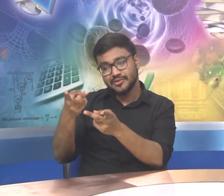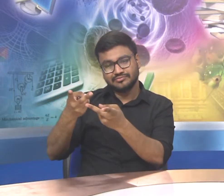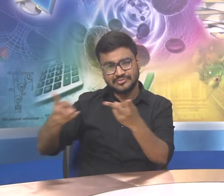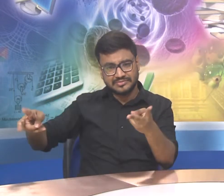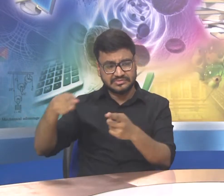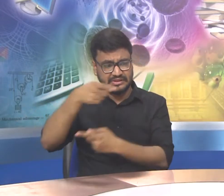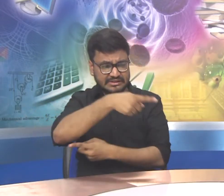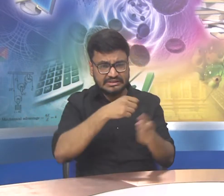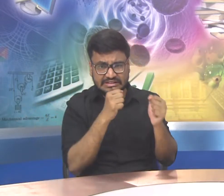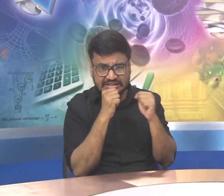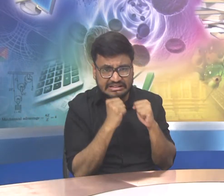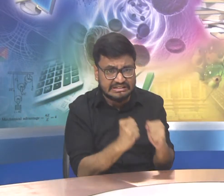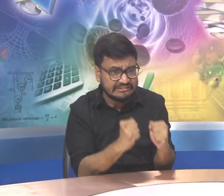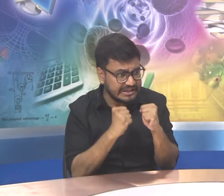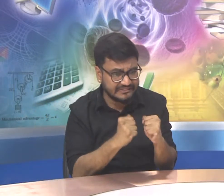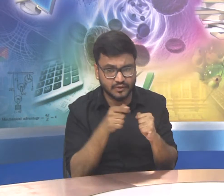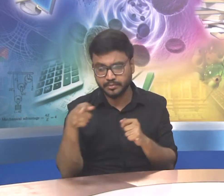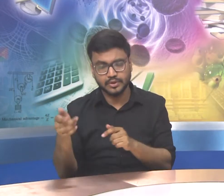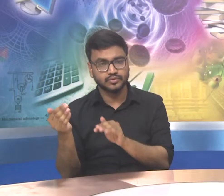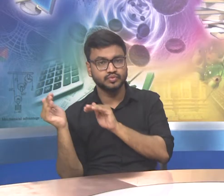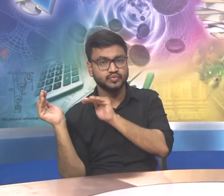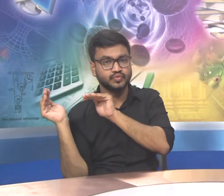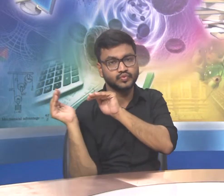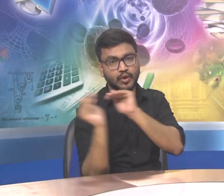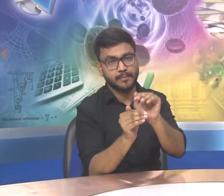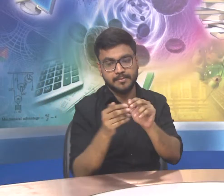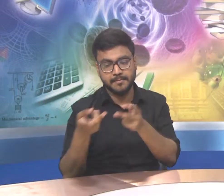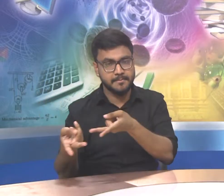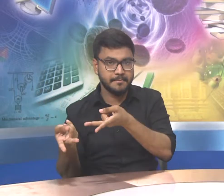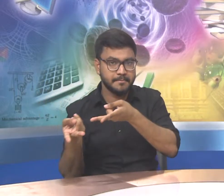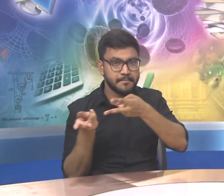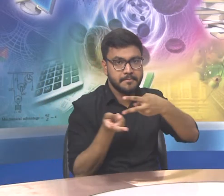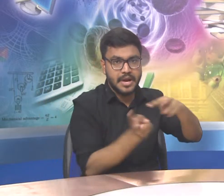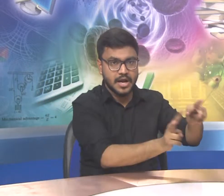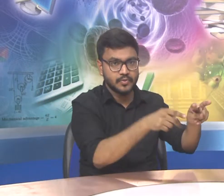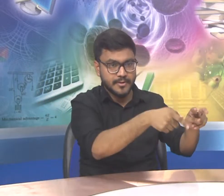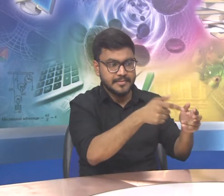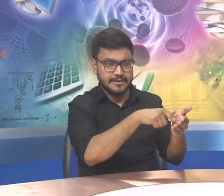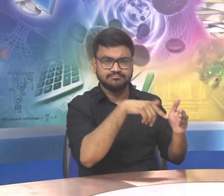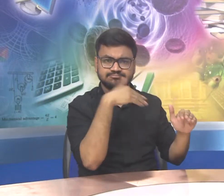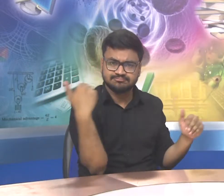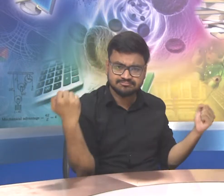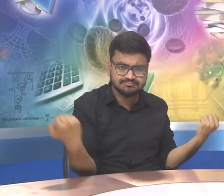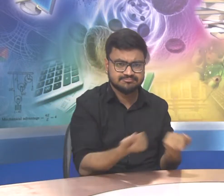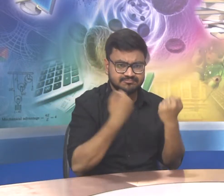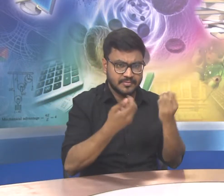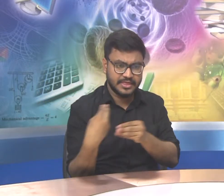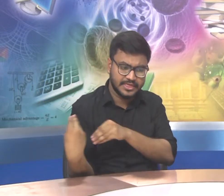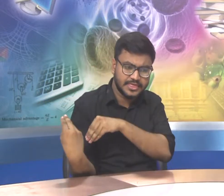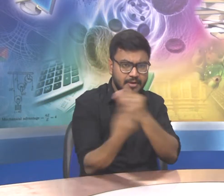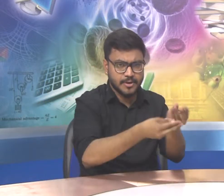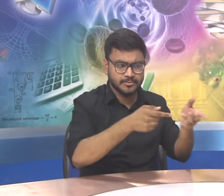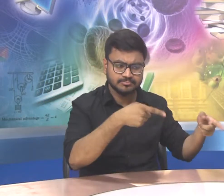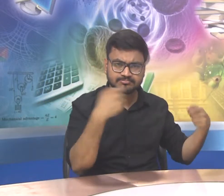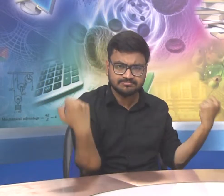So that the members know each other and are able to watch over the activities of